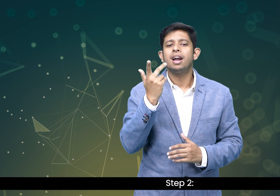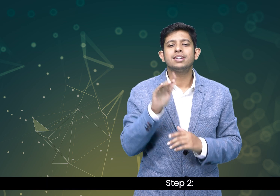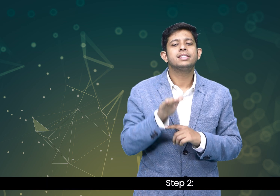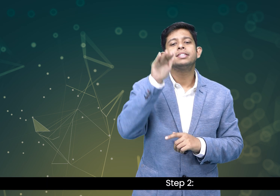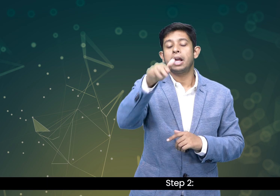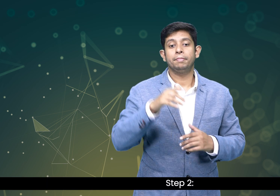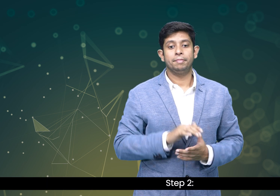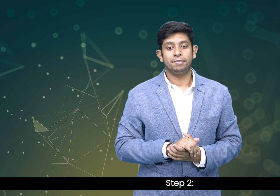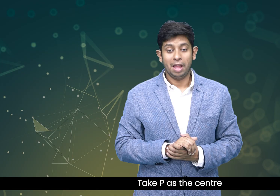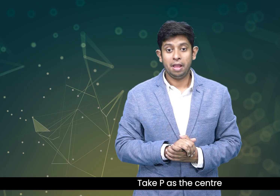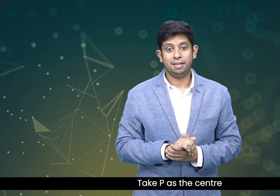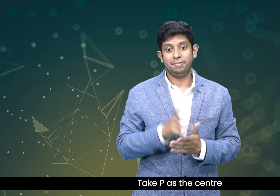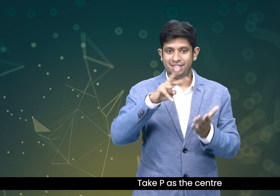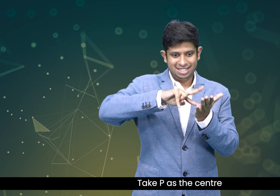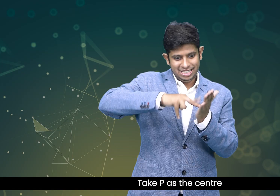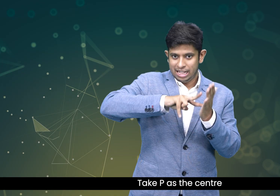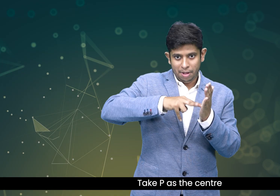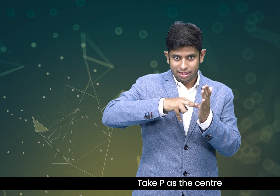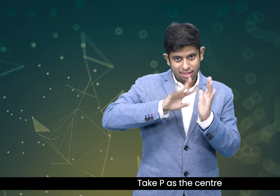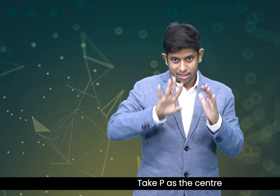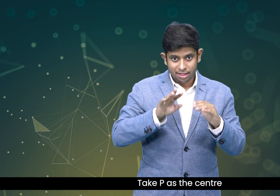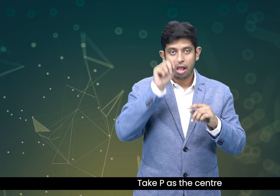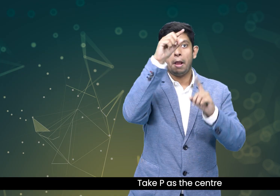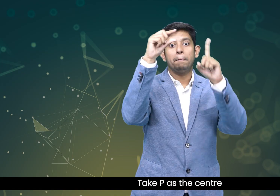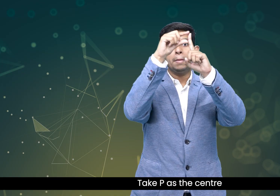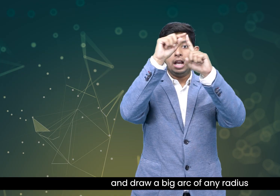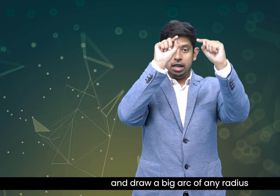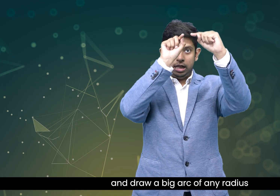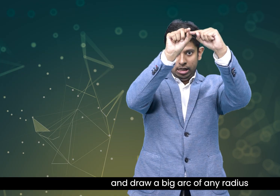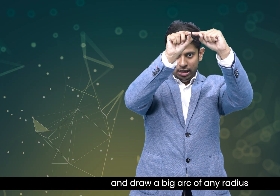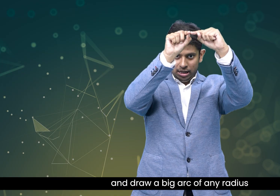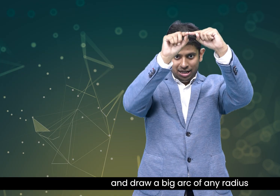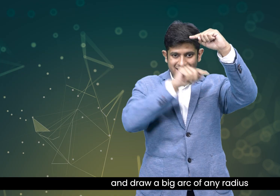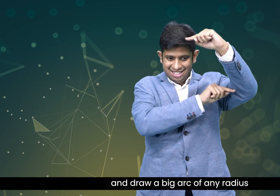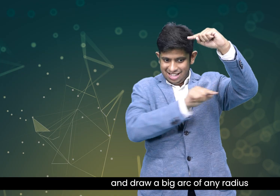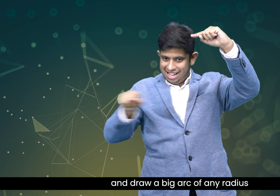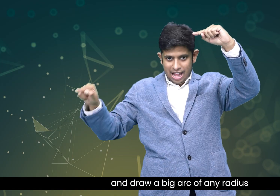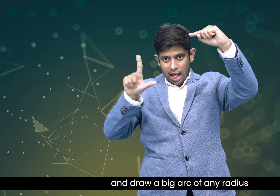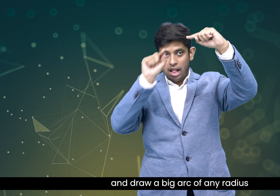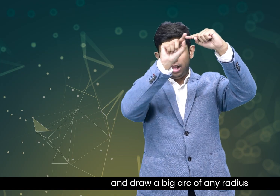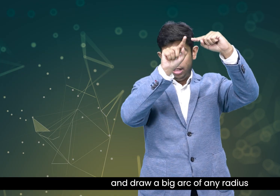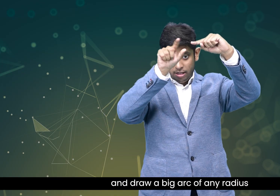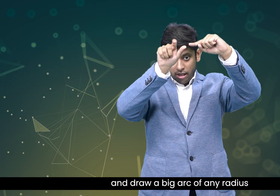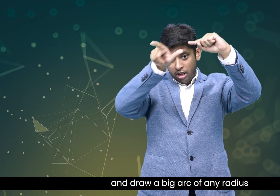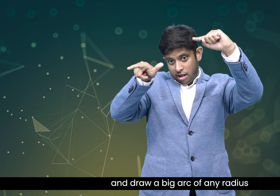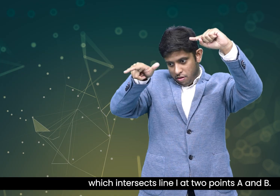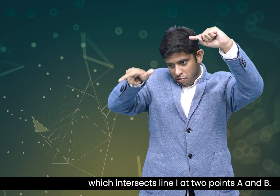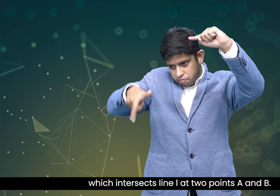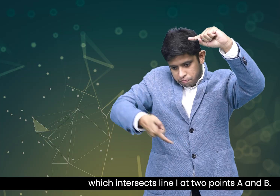Step 2. Take P as the center and draw a big arc of any radius which